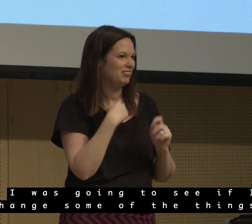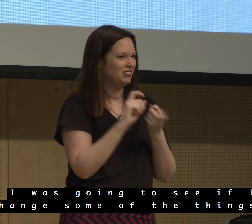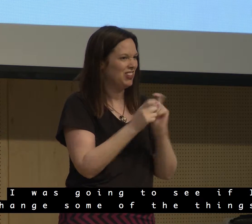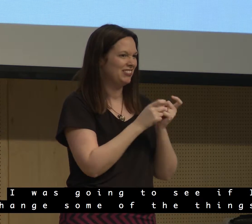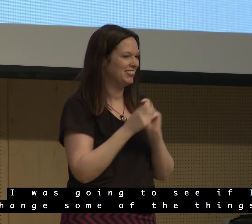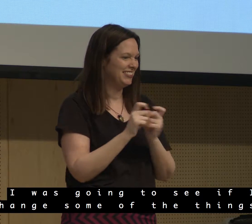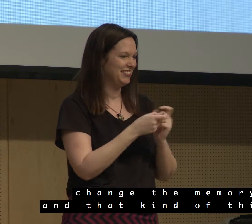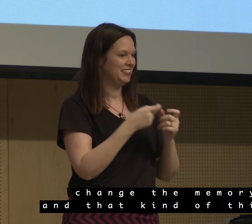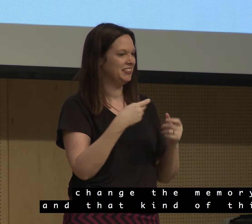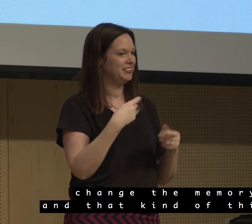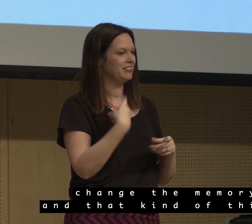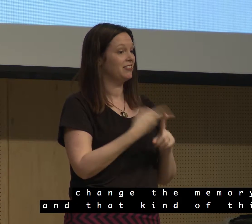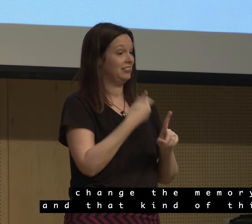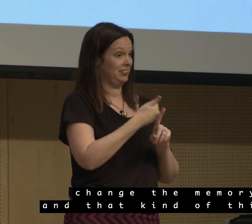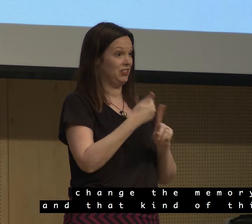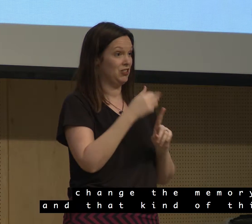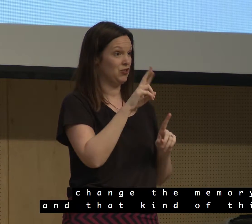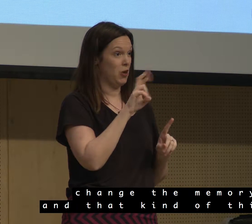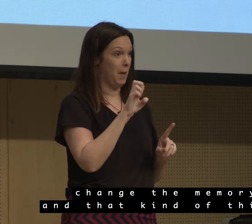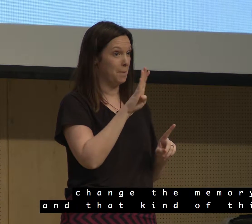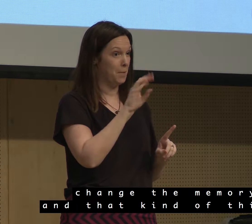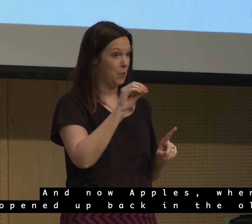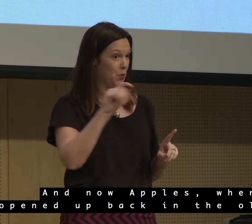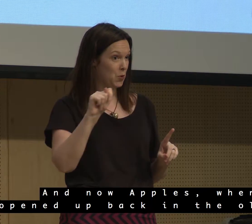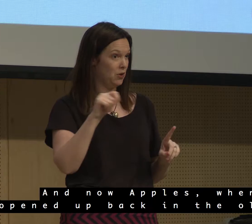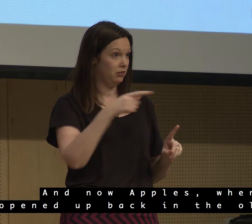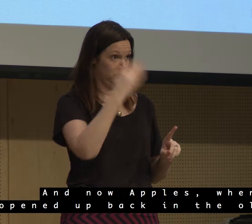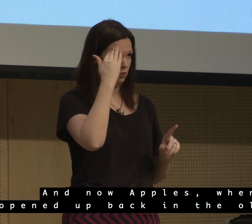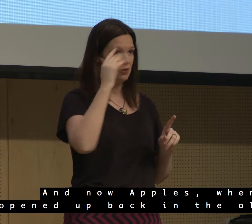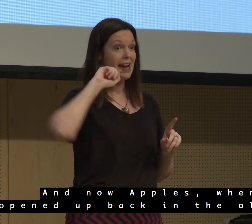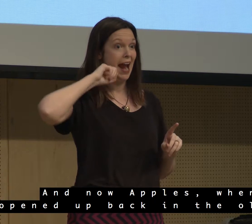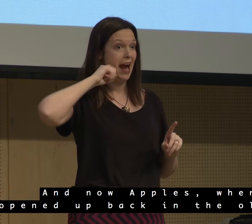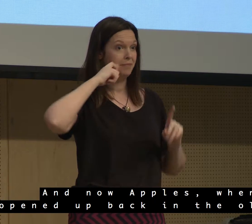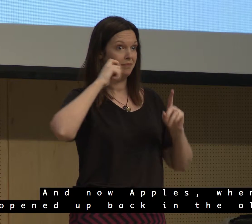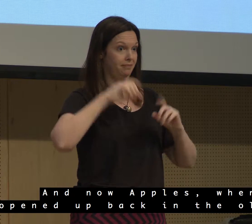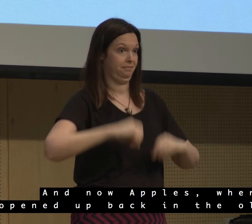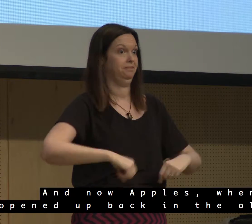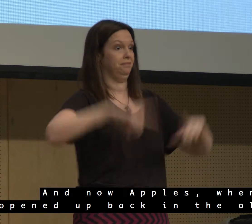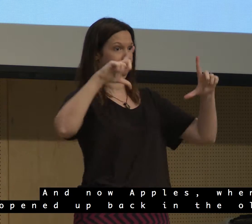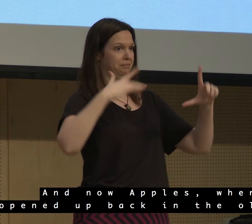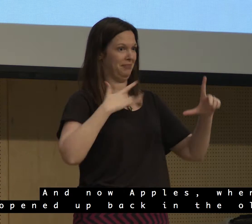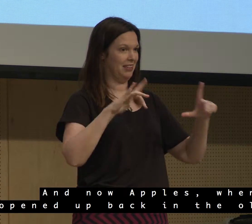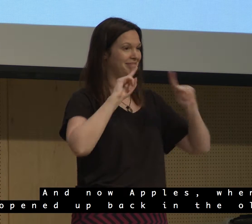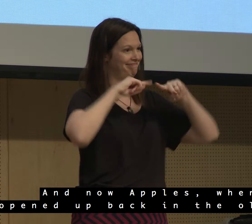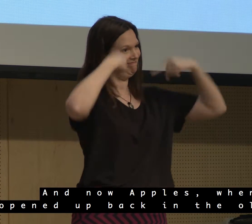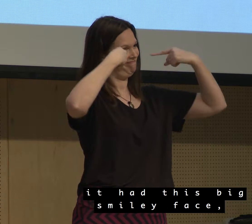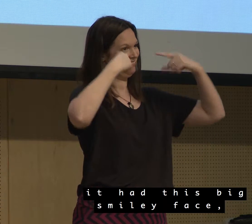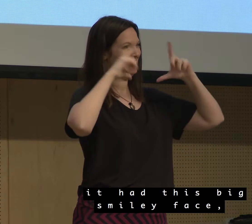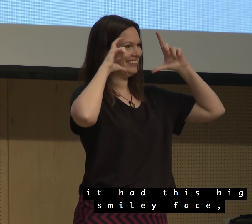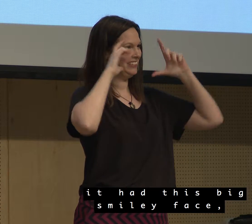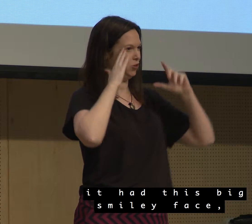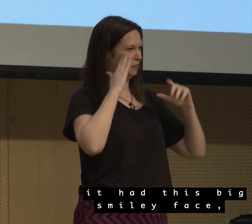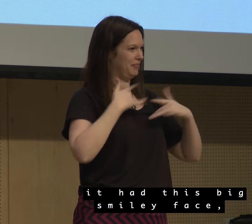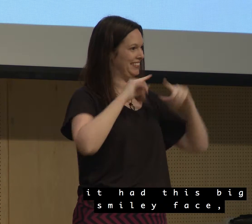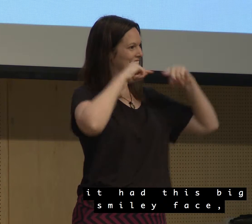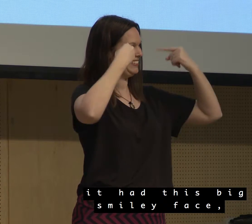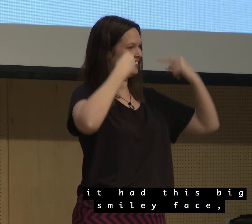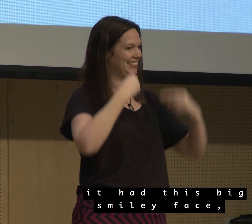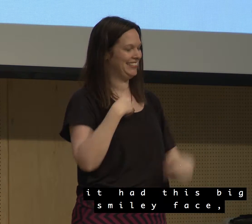the things and change the memory and that kind of thing. And now Apple's, when it opened up back in the old days, it had this big